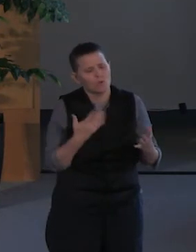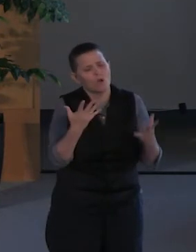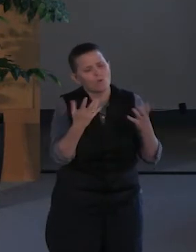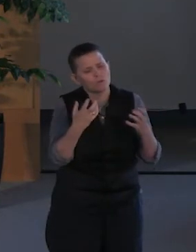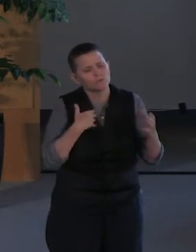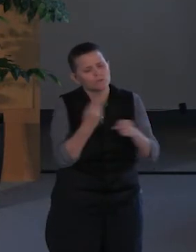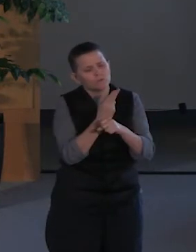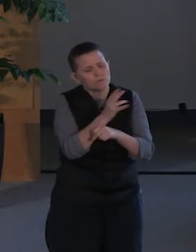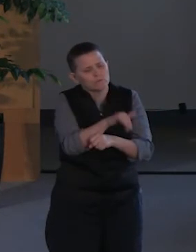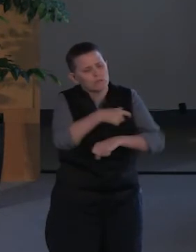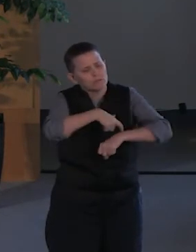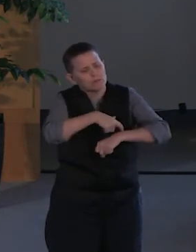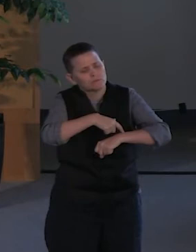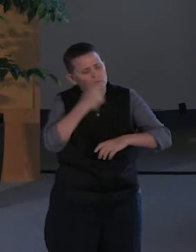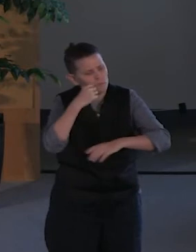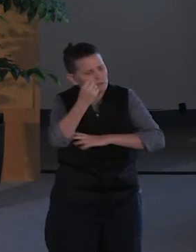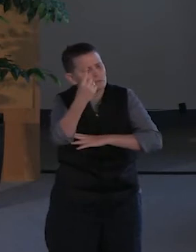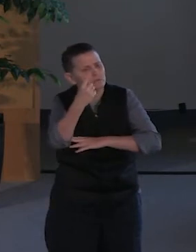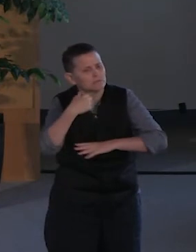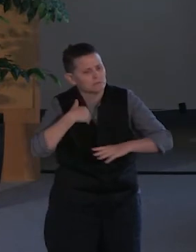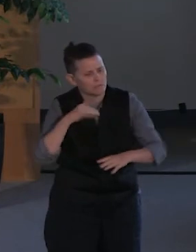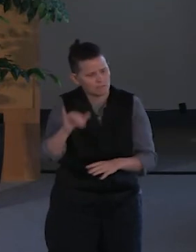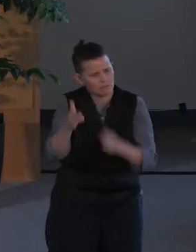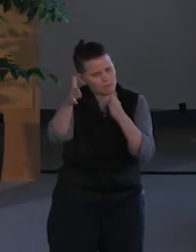deeper level in the silence.